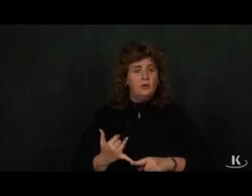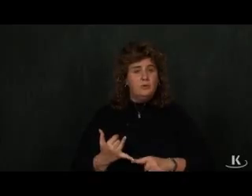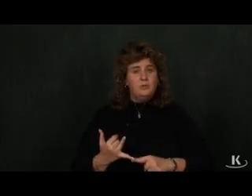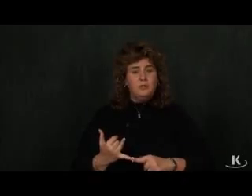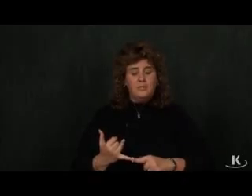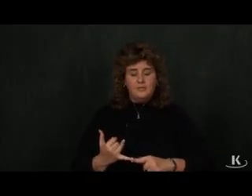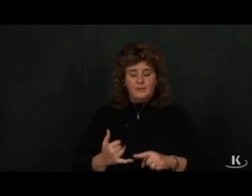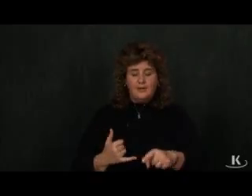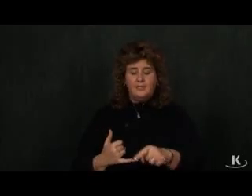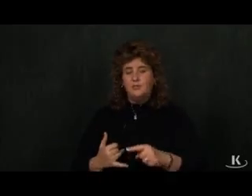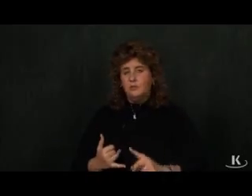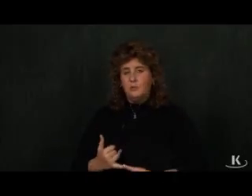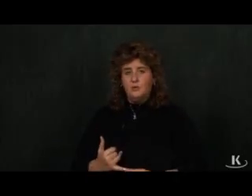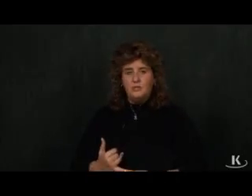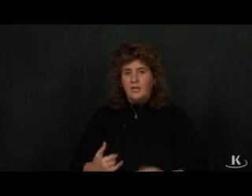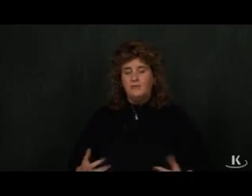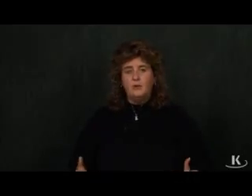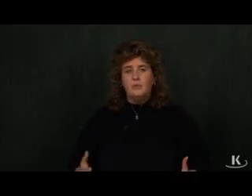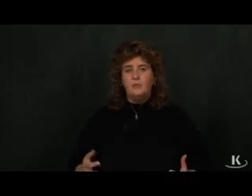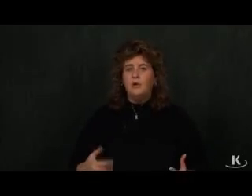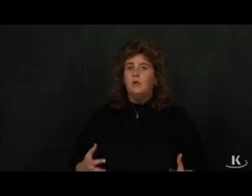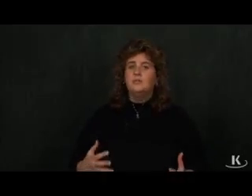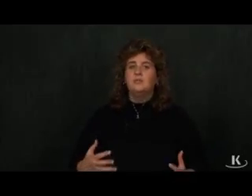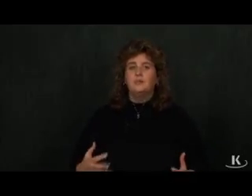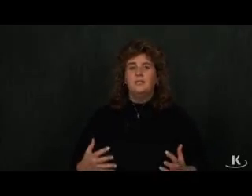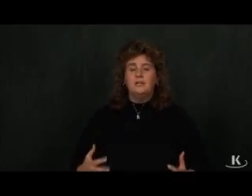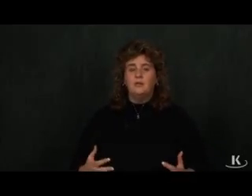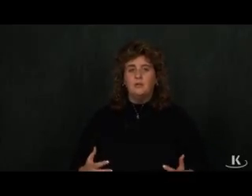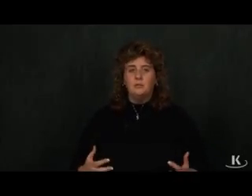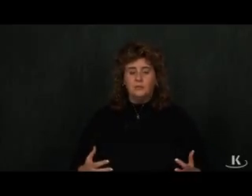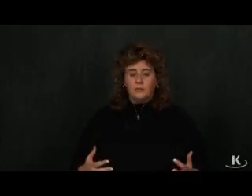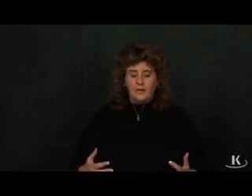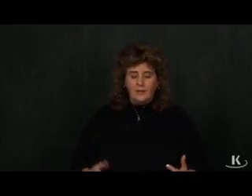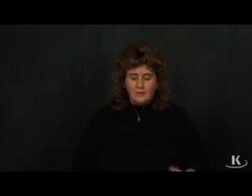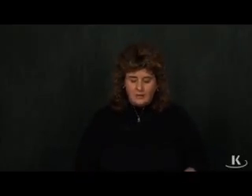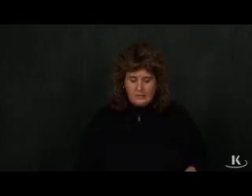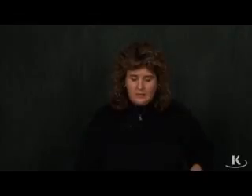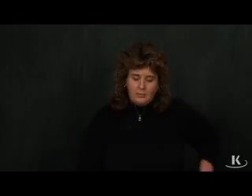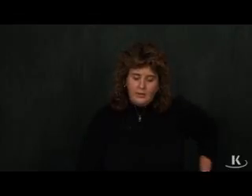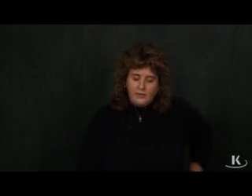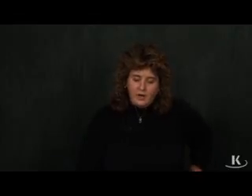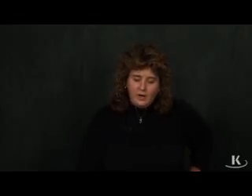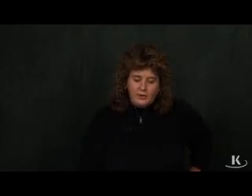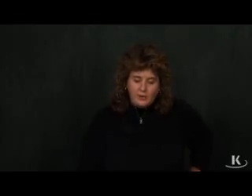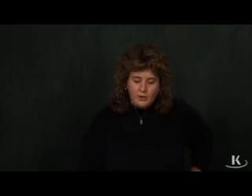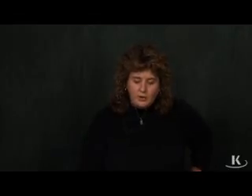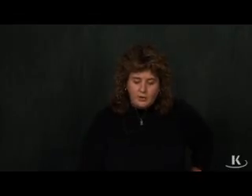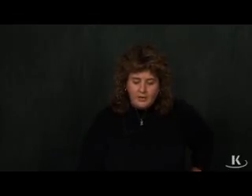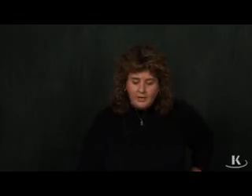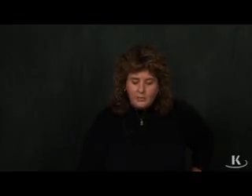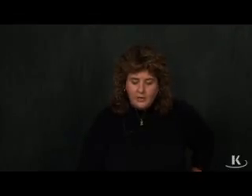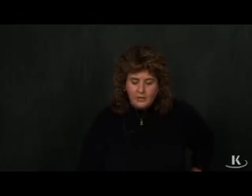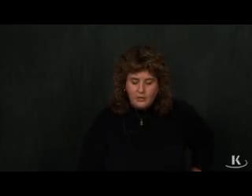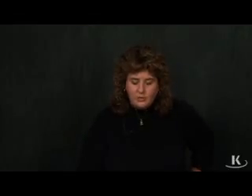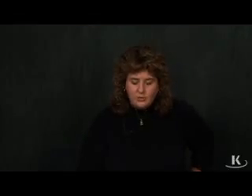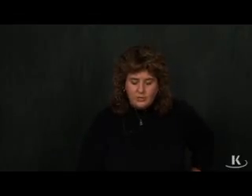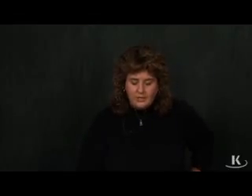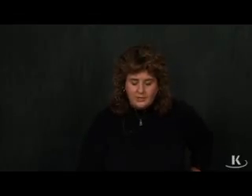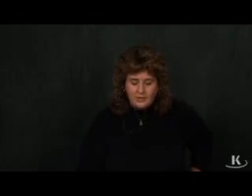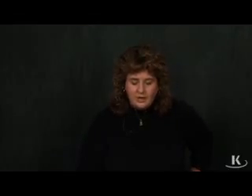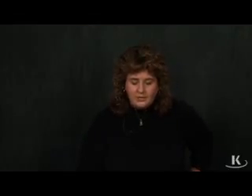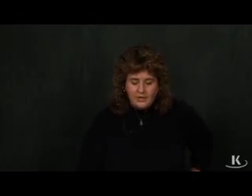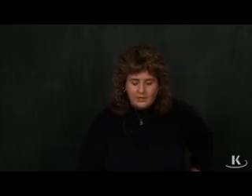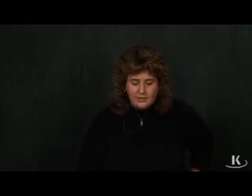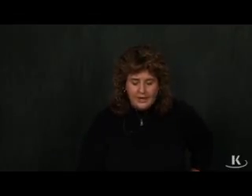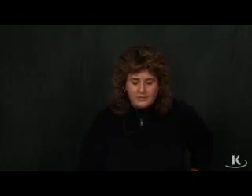One of those is the fact that Pseudomonas can't ferment. We know it's a strict aerobe, okay? But the other thing that we can use